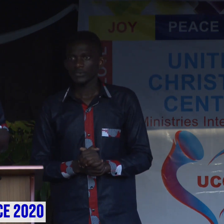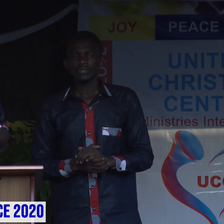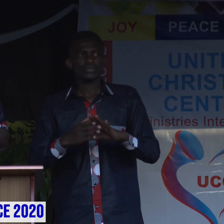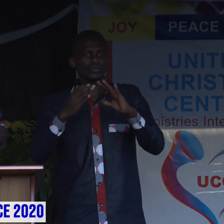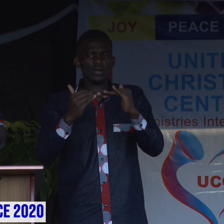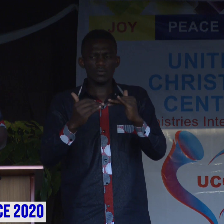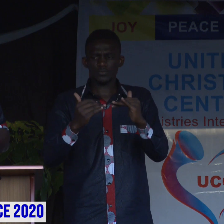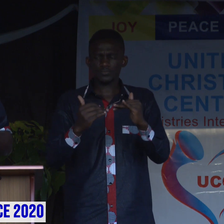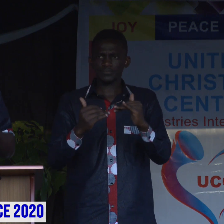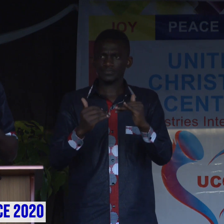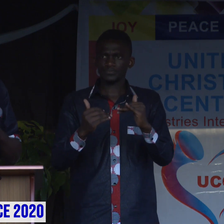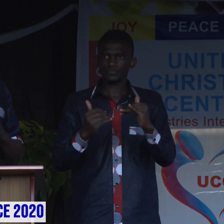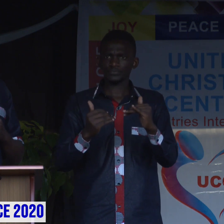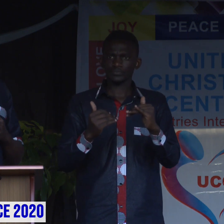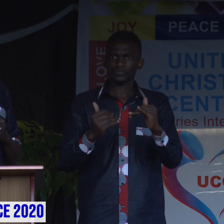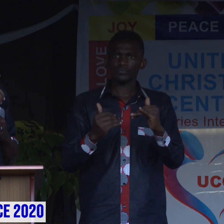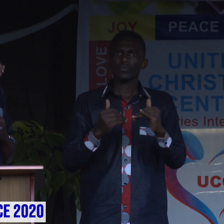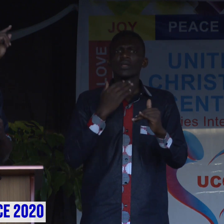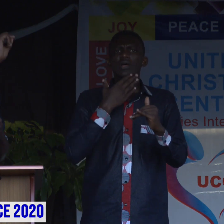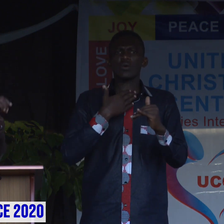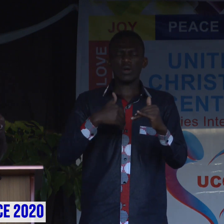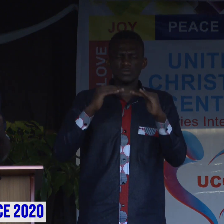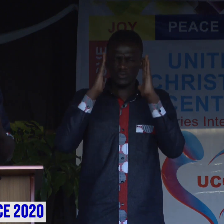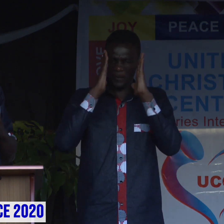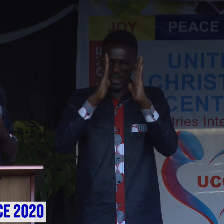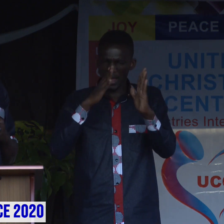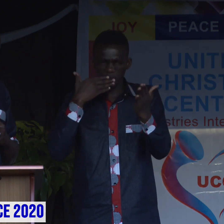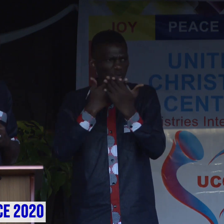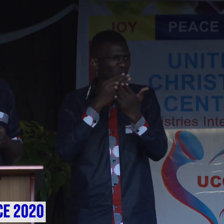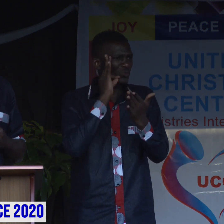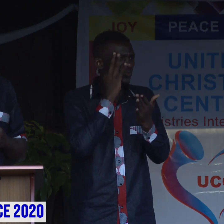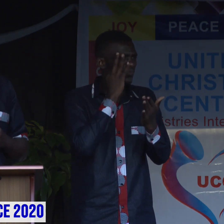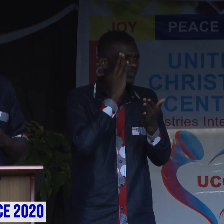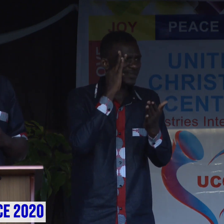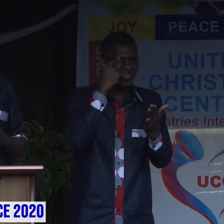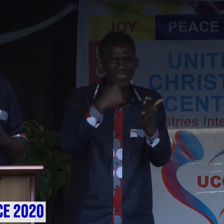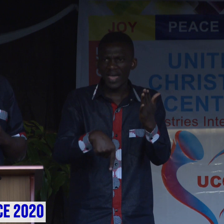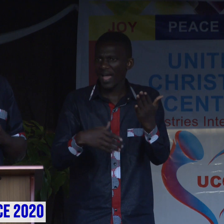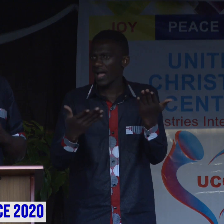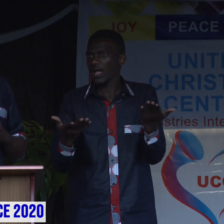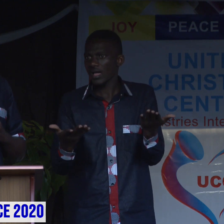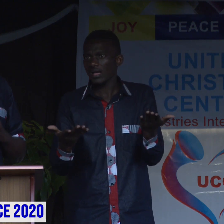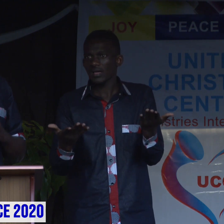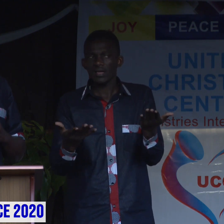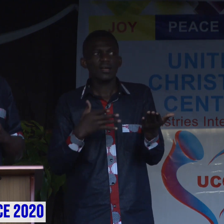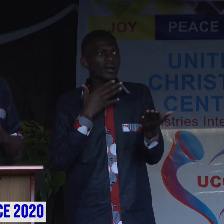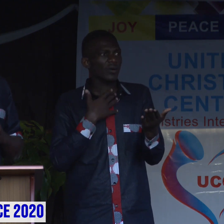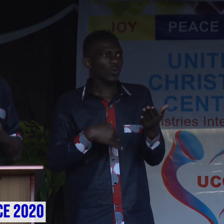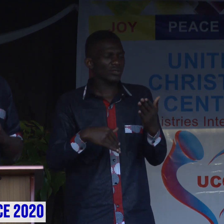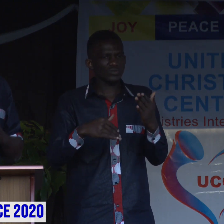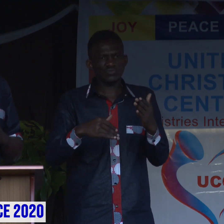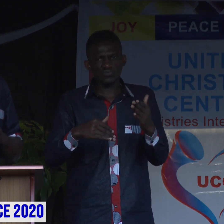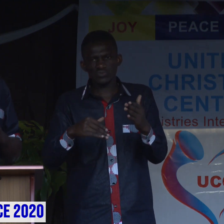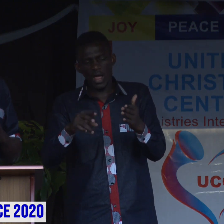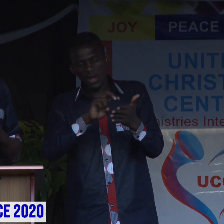Tujja kudao. We shall. Njagala tutunulireko kubibala ebirungi. But I want us to look at the good fruits. Njagala tugende mu